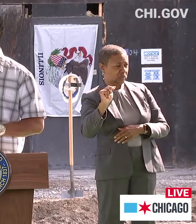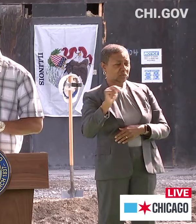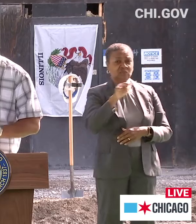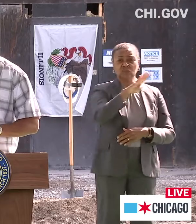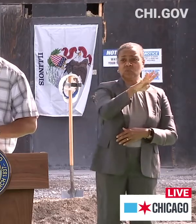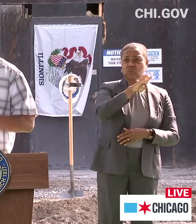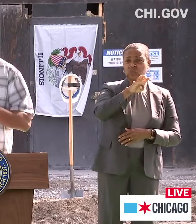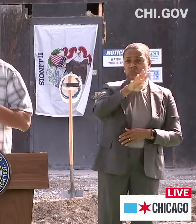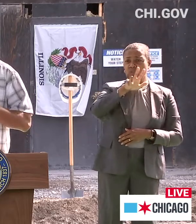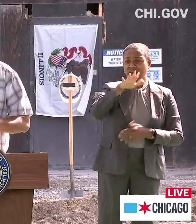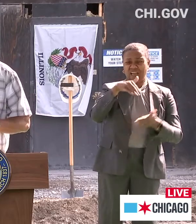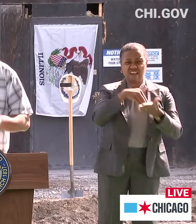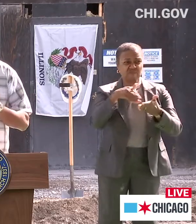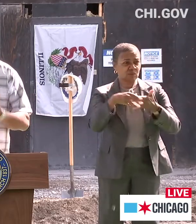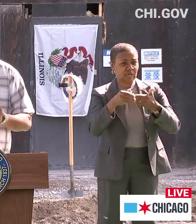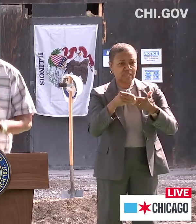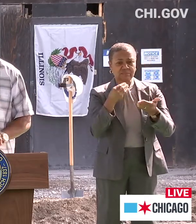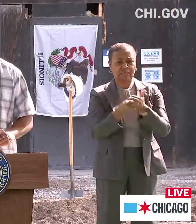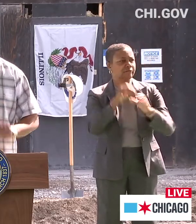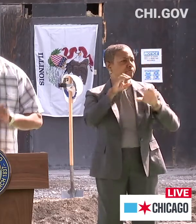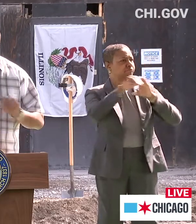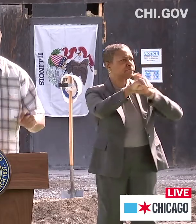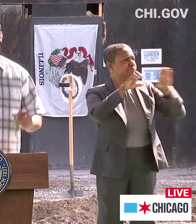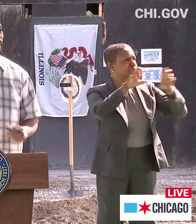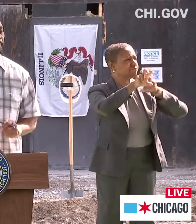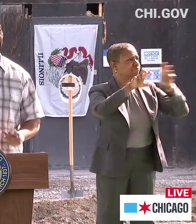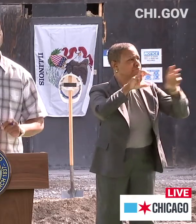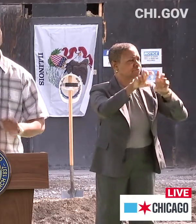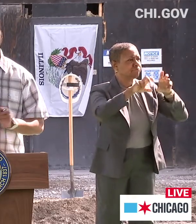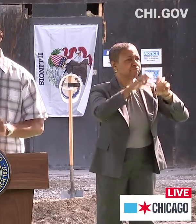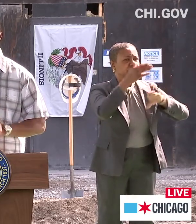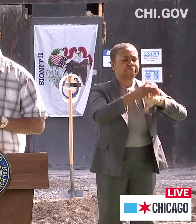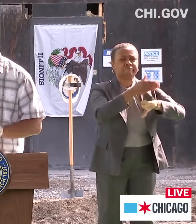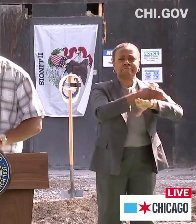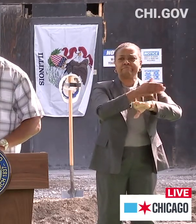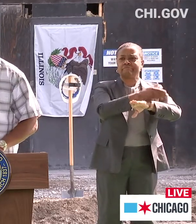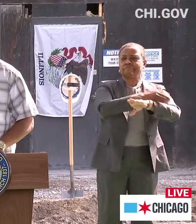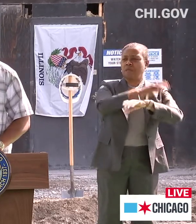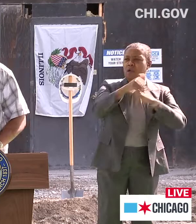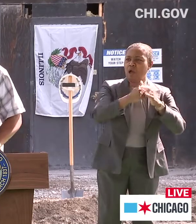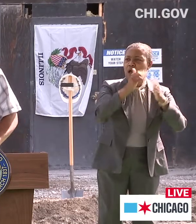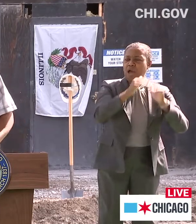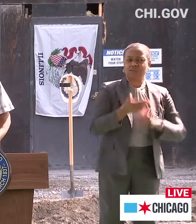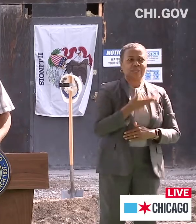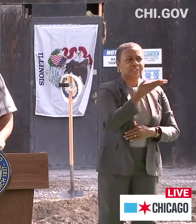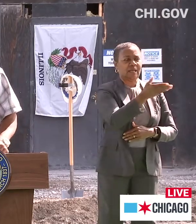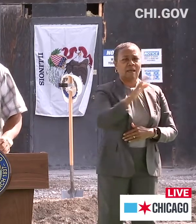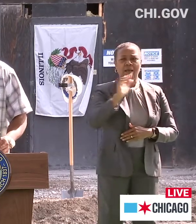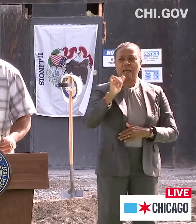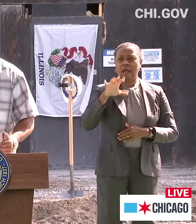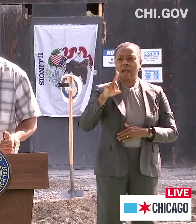$435 million of investment to redo all of the public housing units in Allgale.